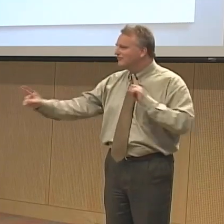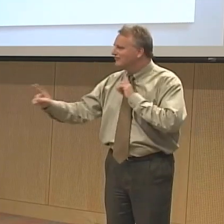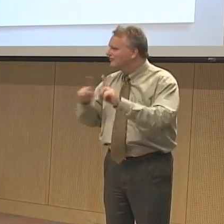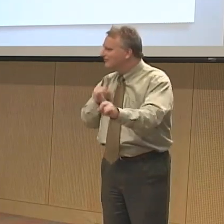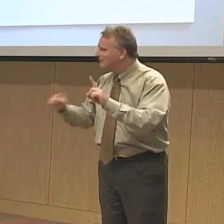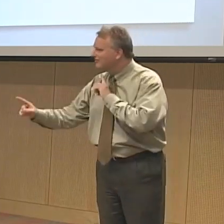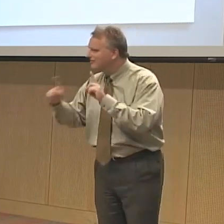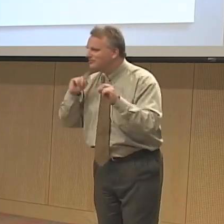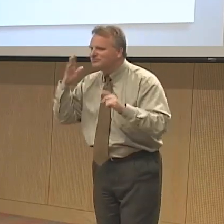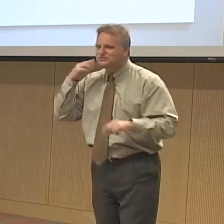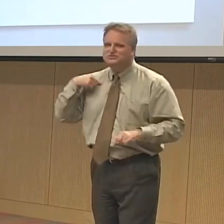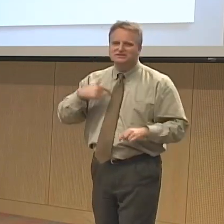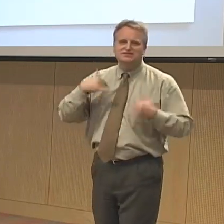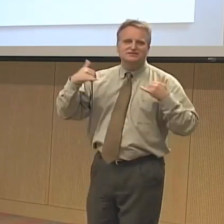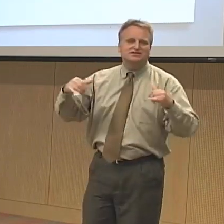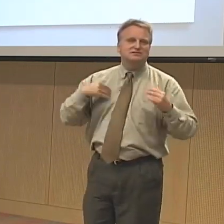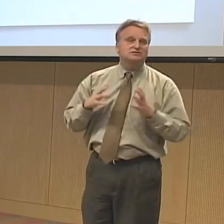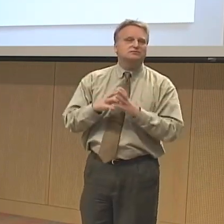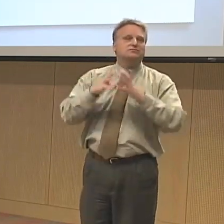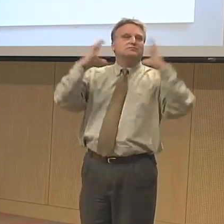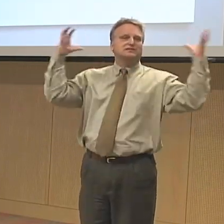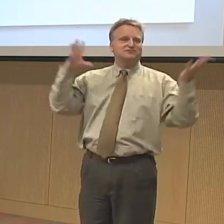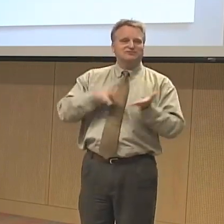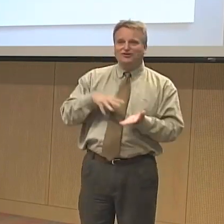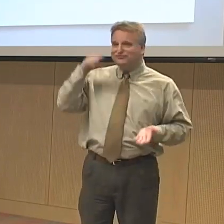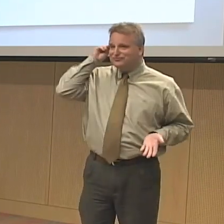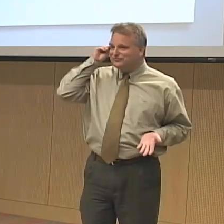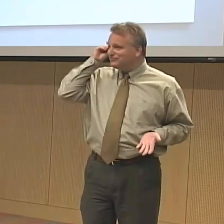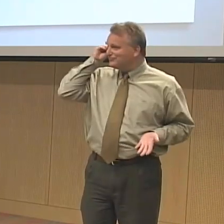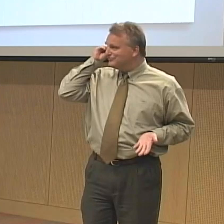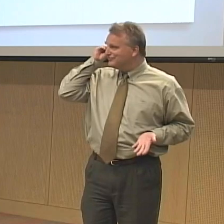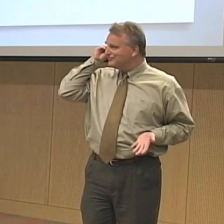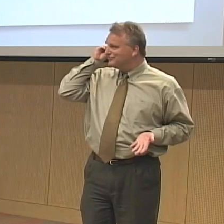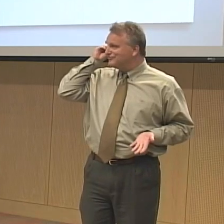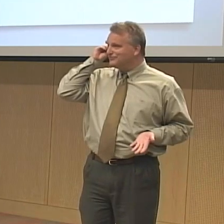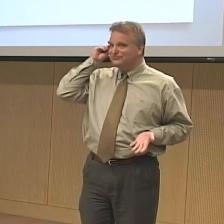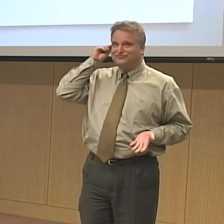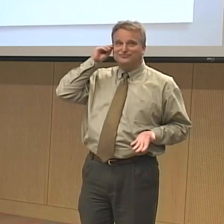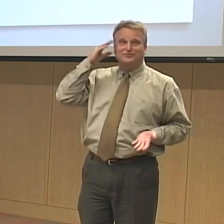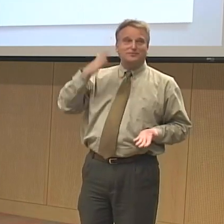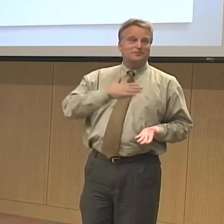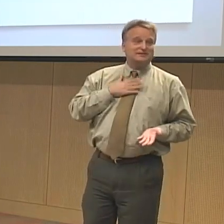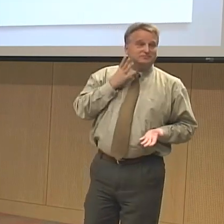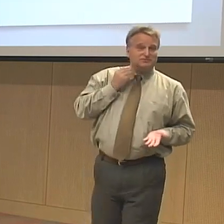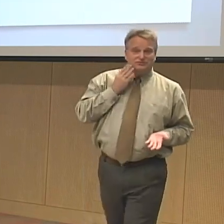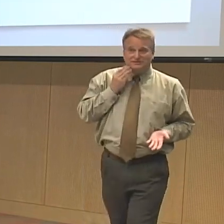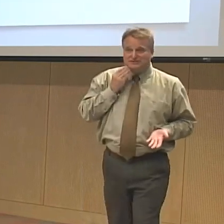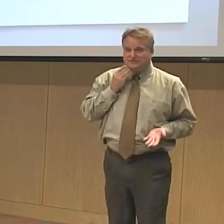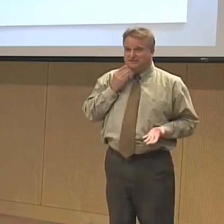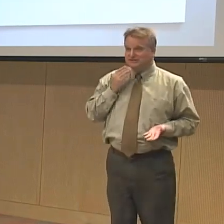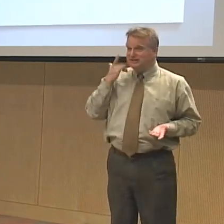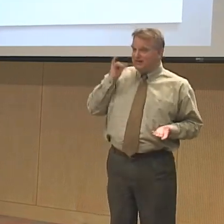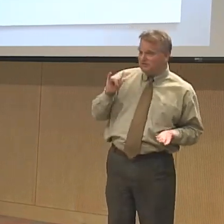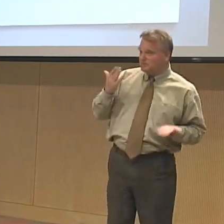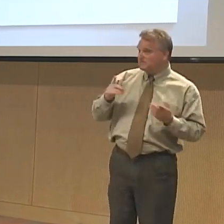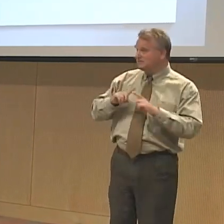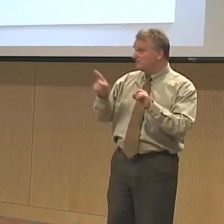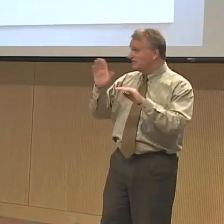great. Let's talk, because we have so much more to learn. My experiences in California